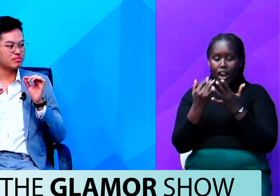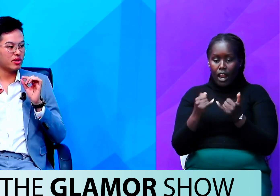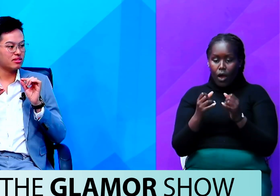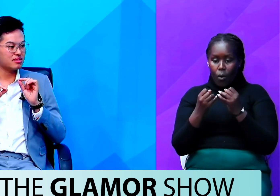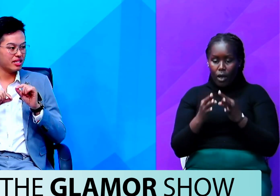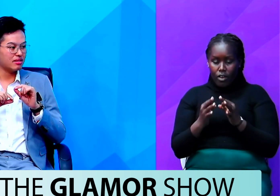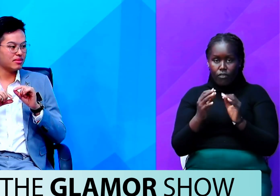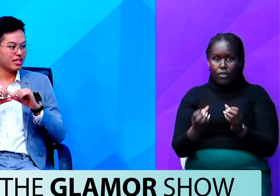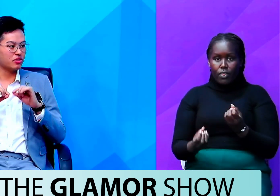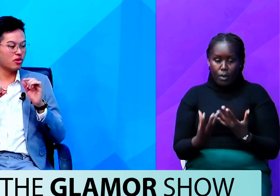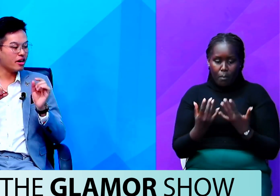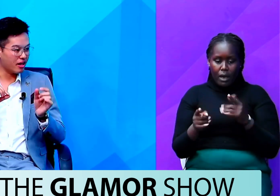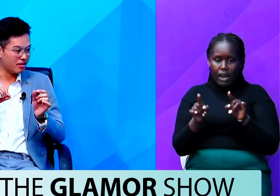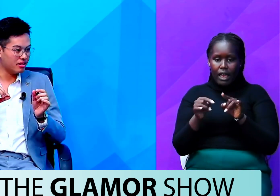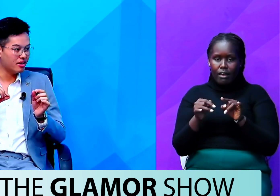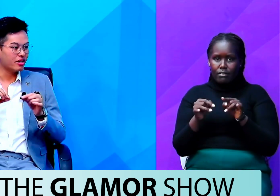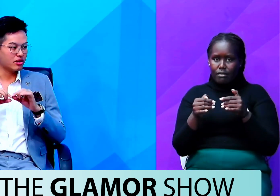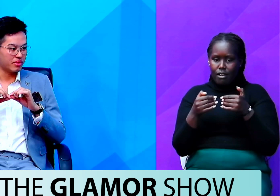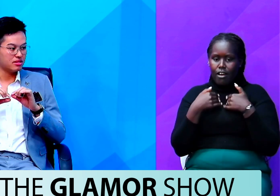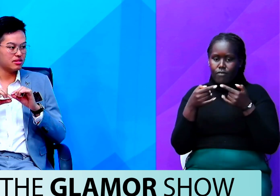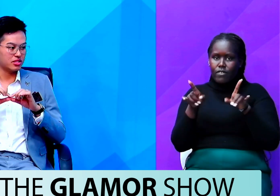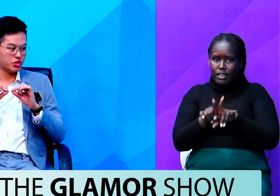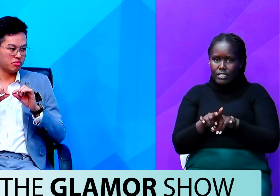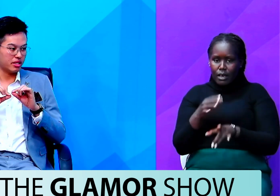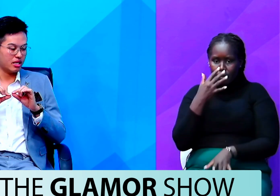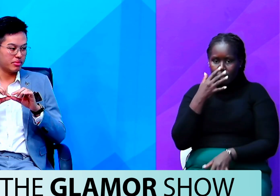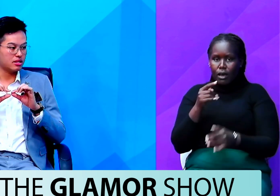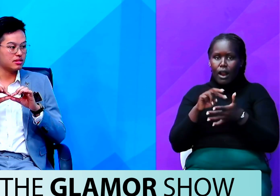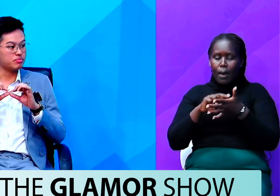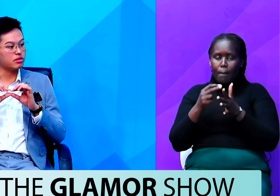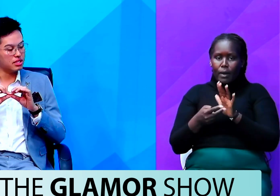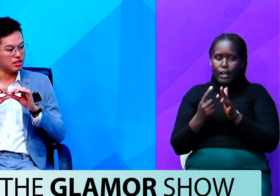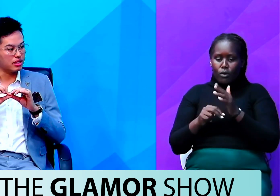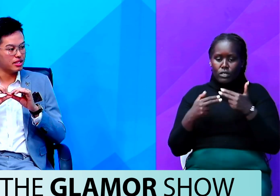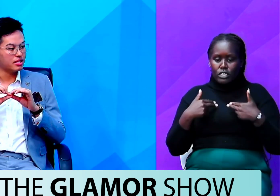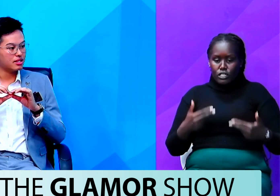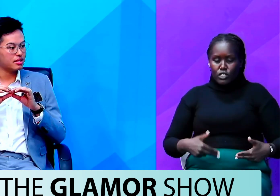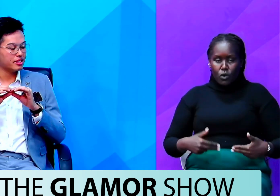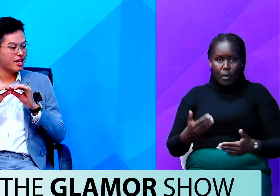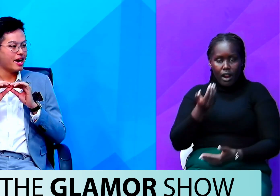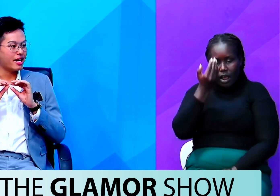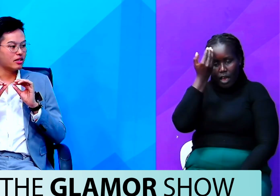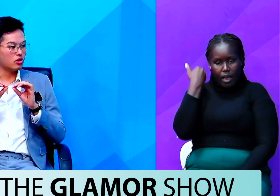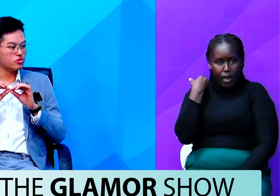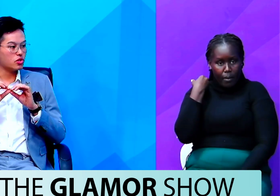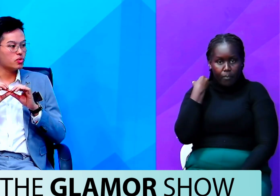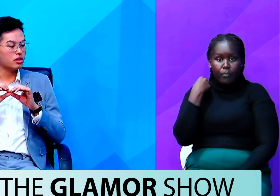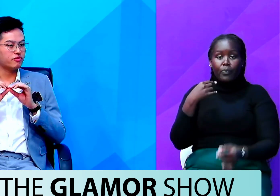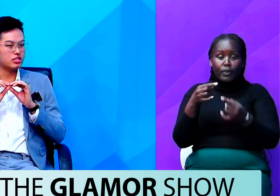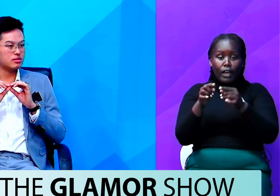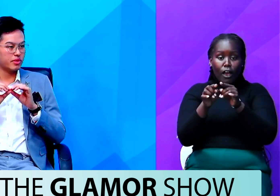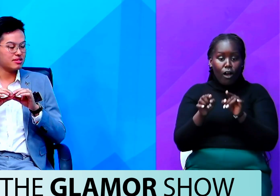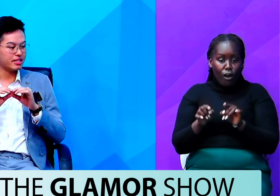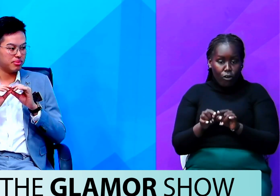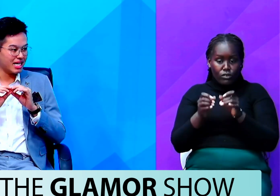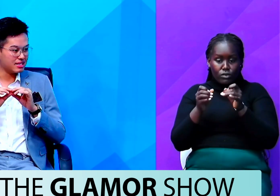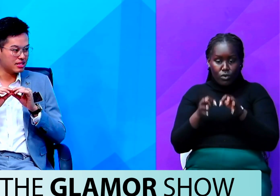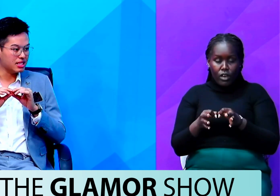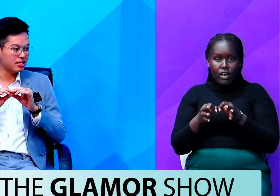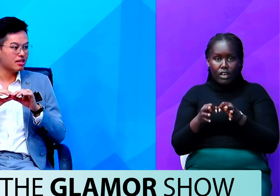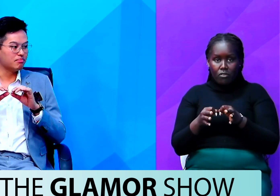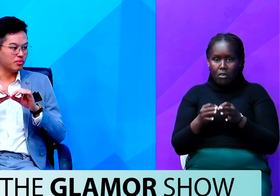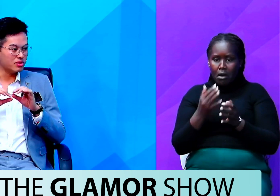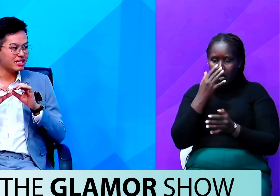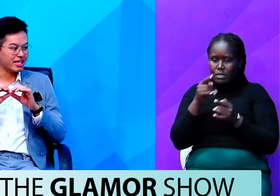and smell the same like your hair, it means it's human hair because it's protein. And also, if it smells like